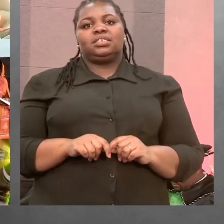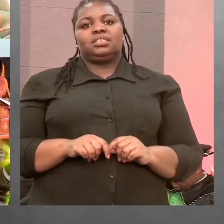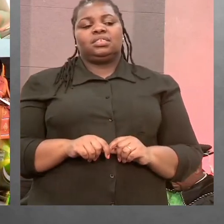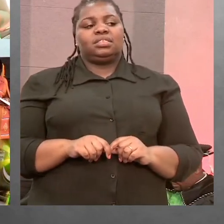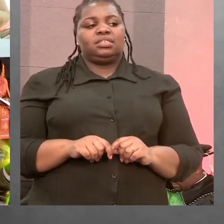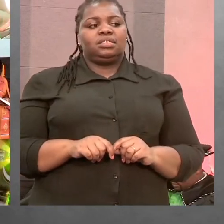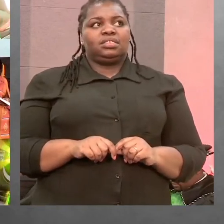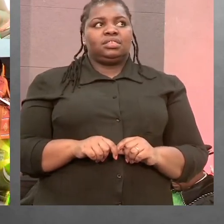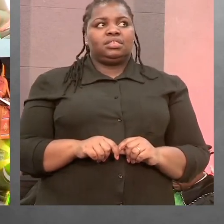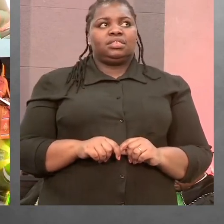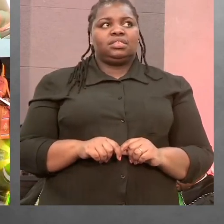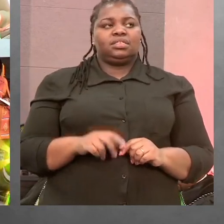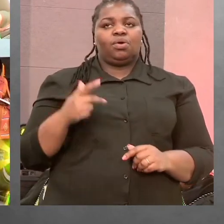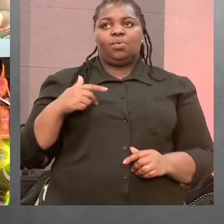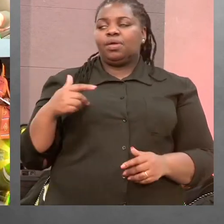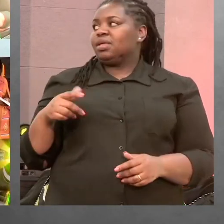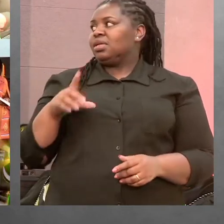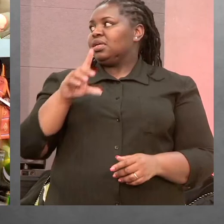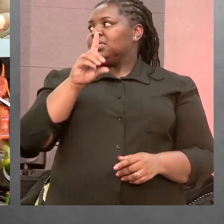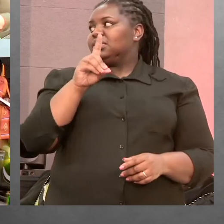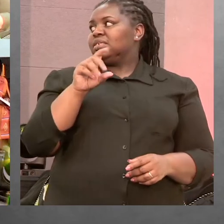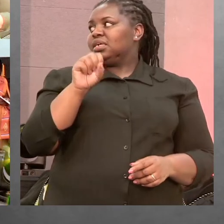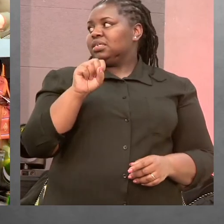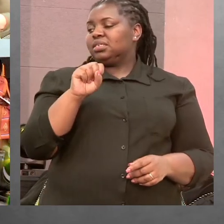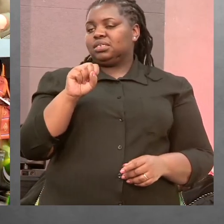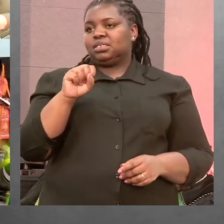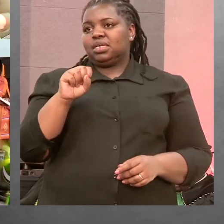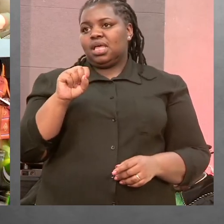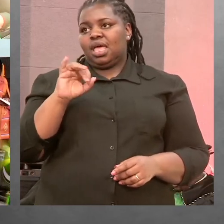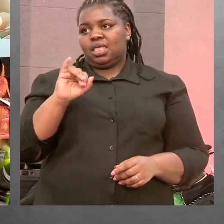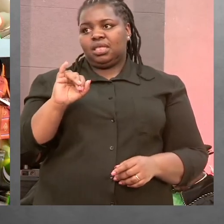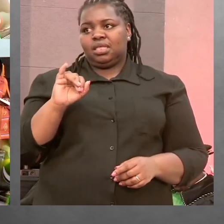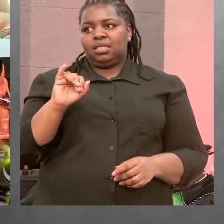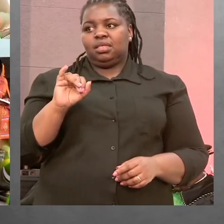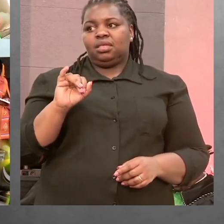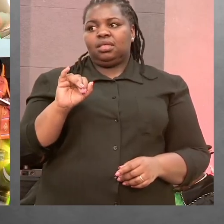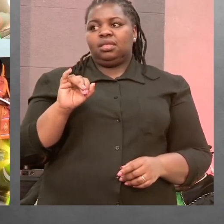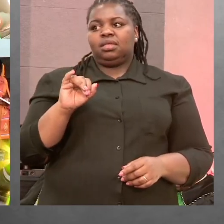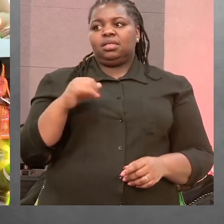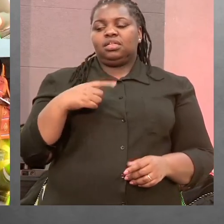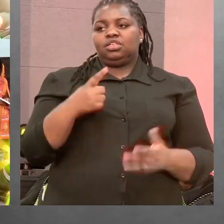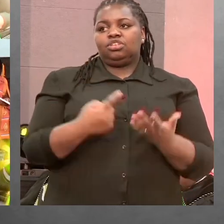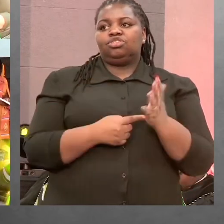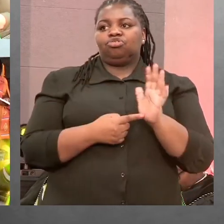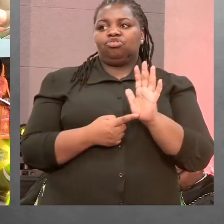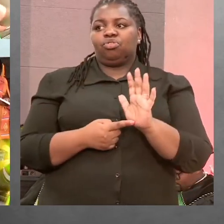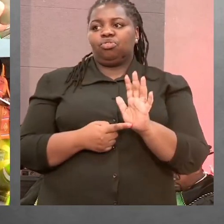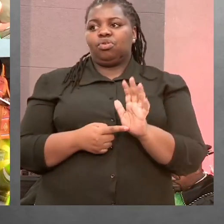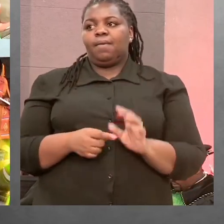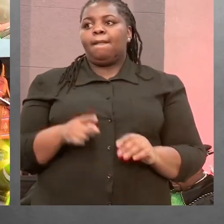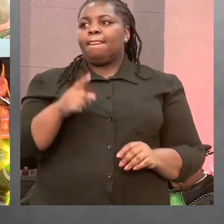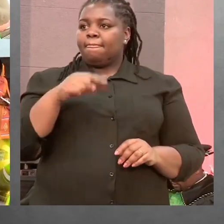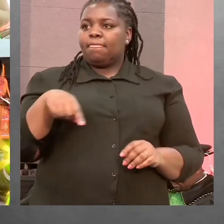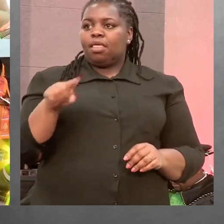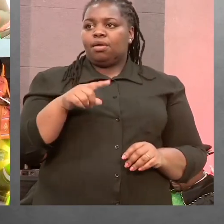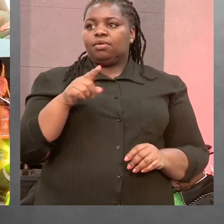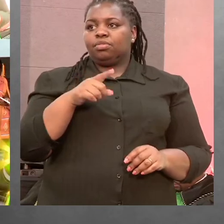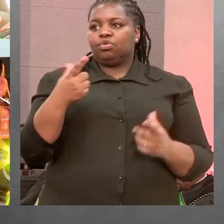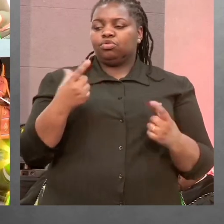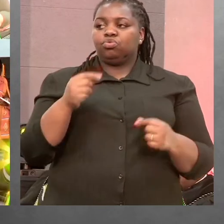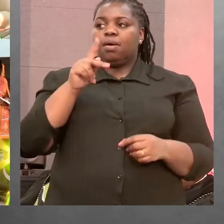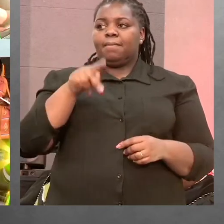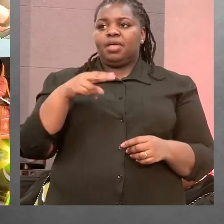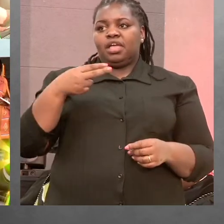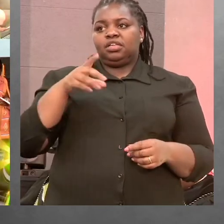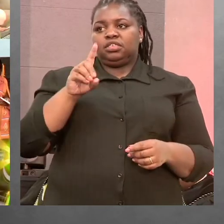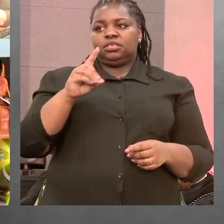in short, we call it DSI, but Innovation and Technology, have shown that those who do their PhD